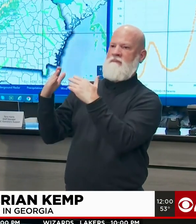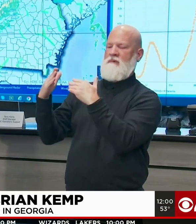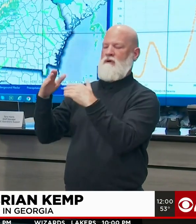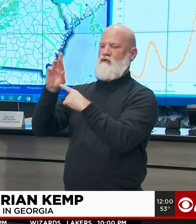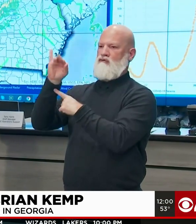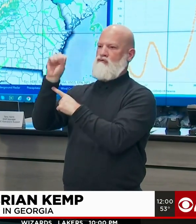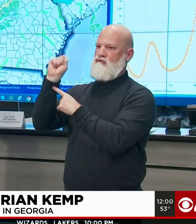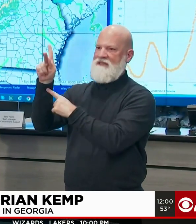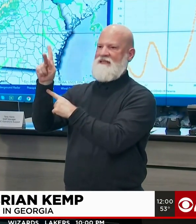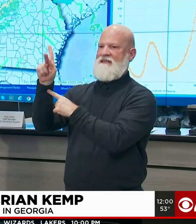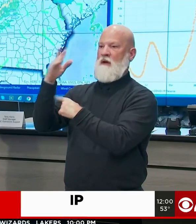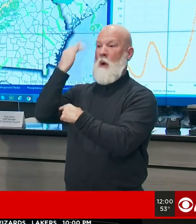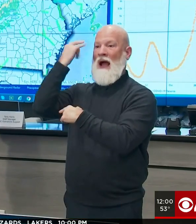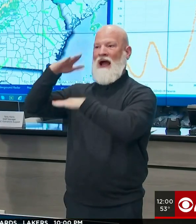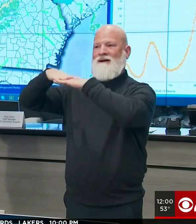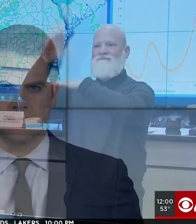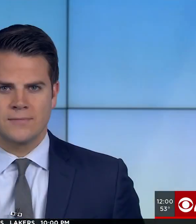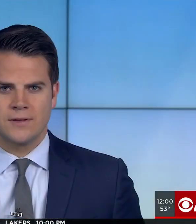and older.